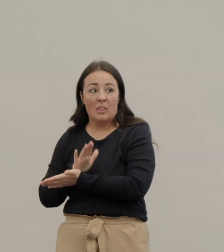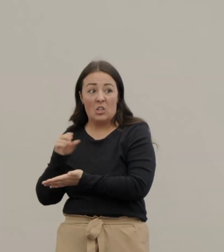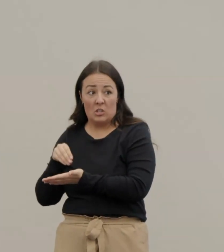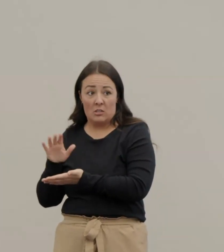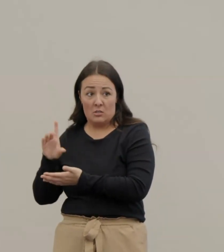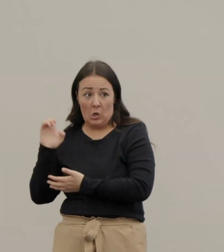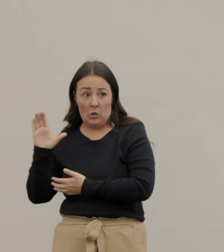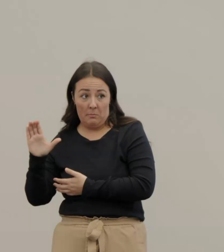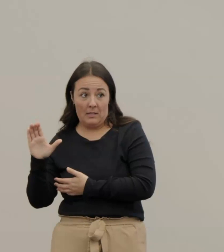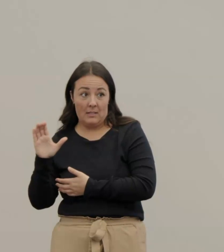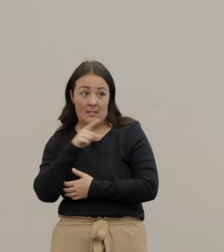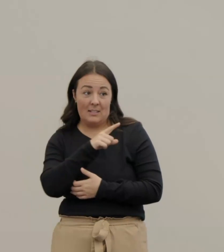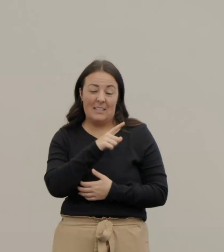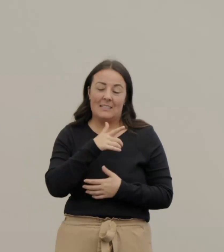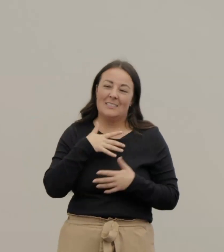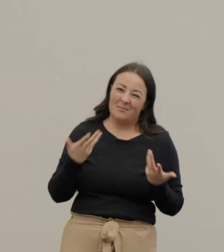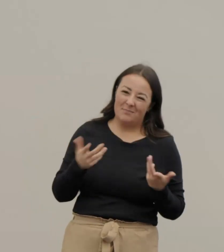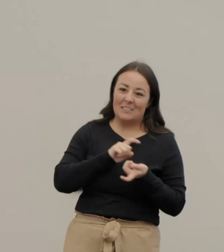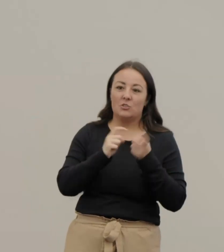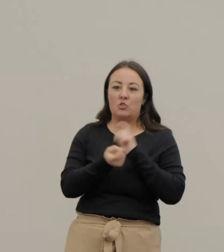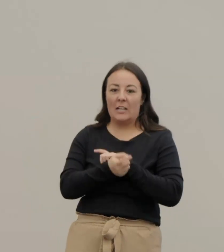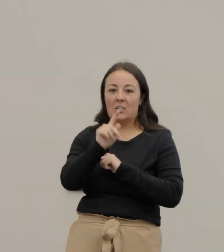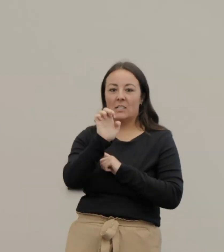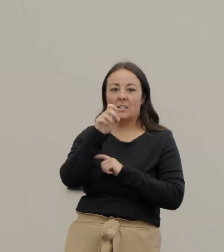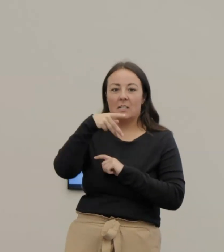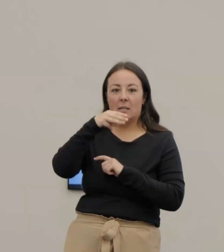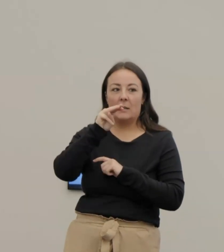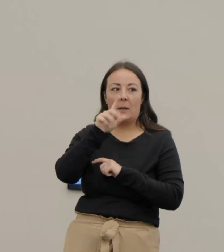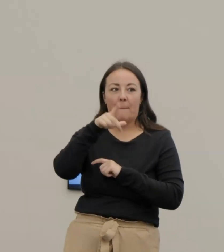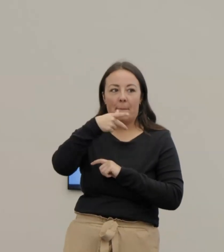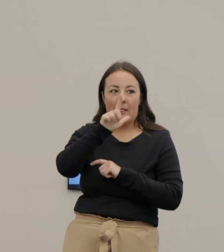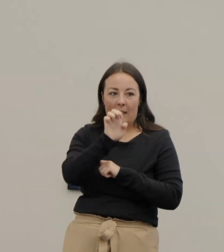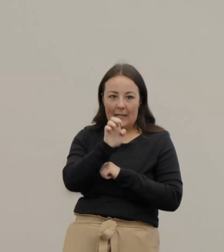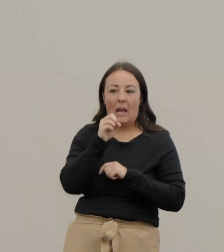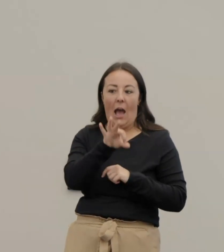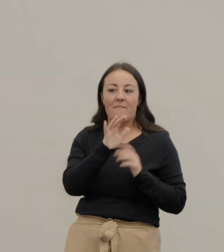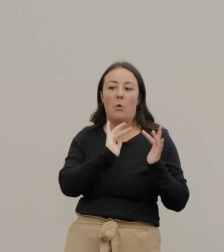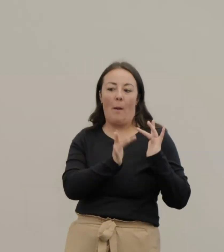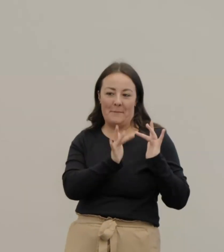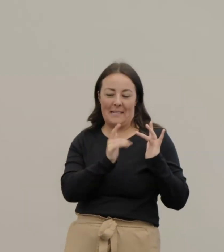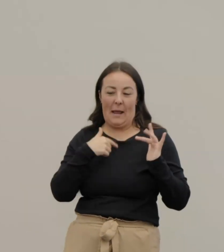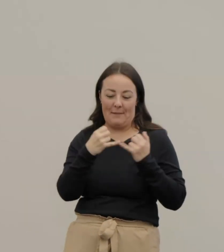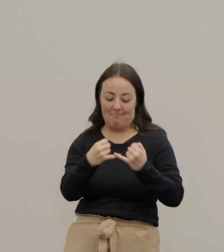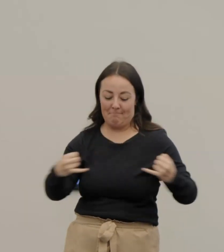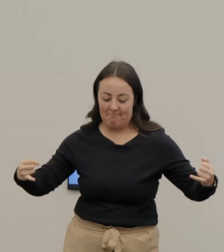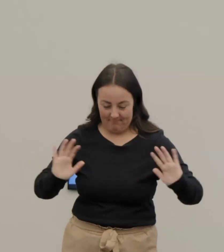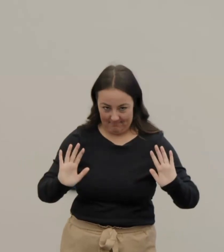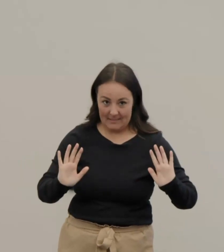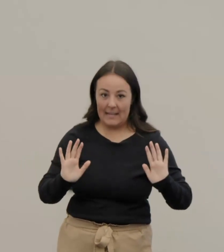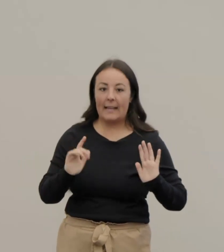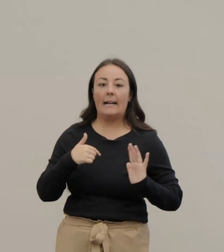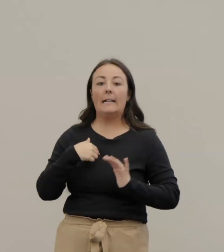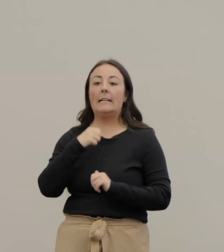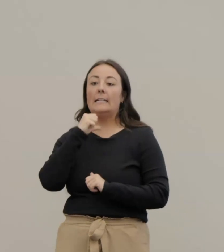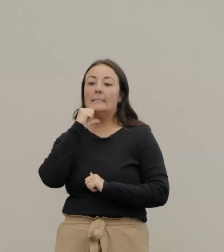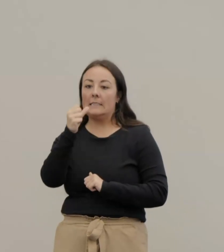Changing the template of the website. I'm gonna draw a line there because it's not practical